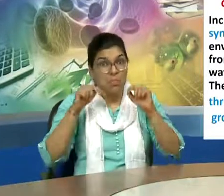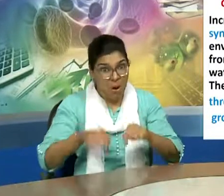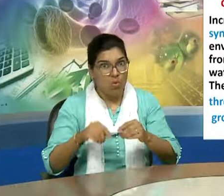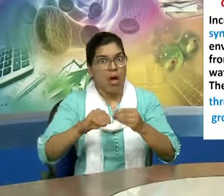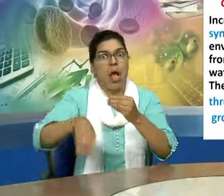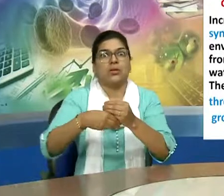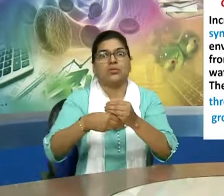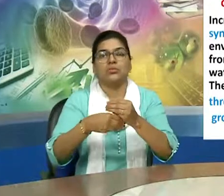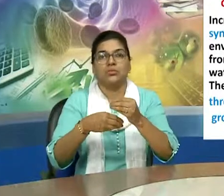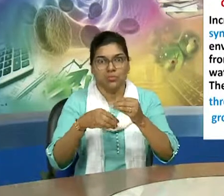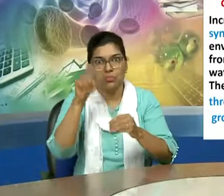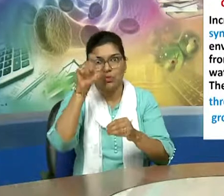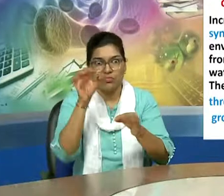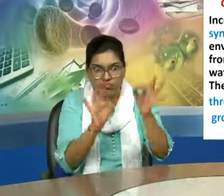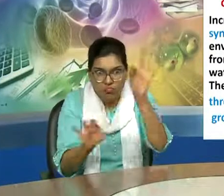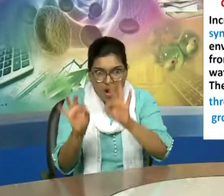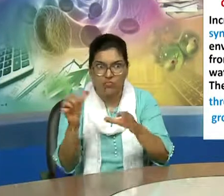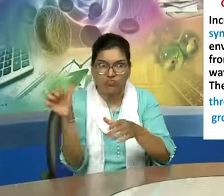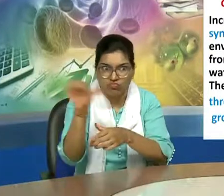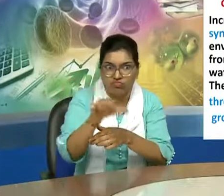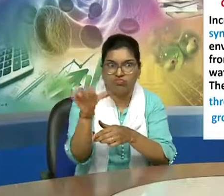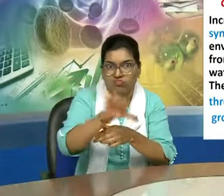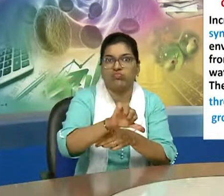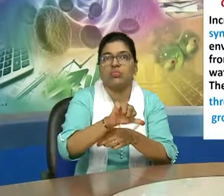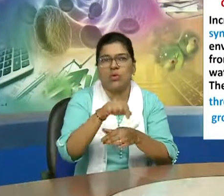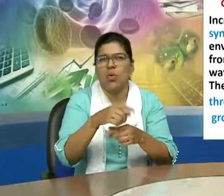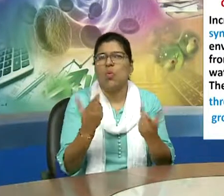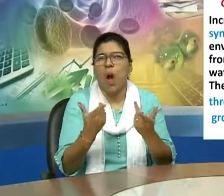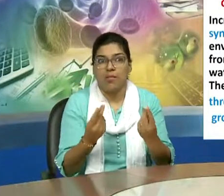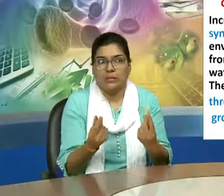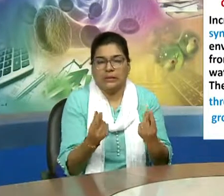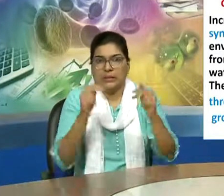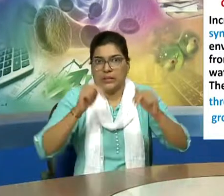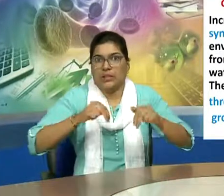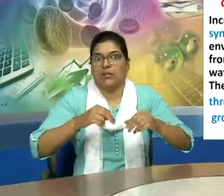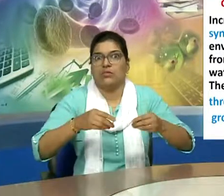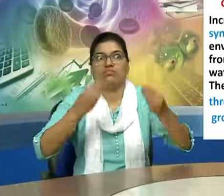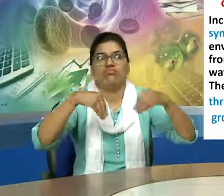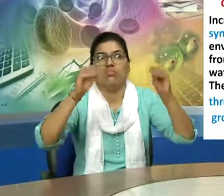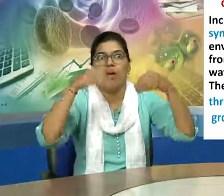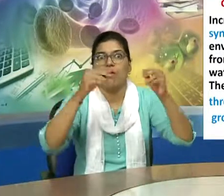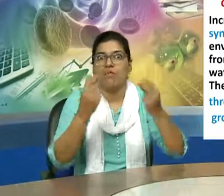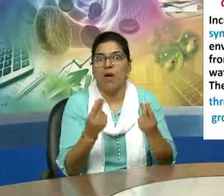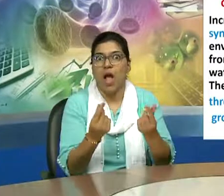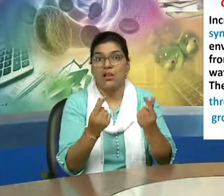by runoff waters into lakes and rivers,